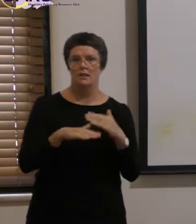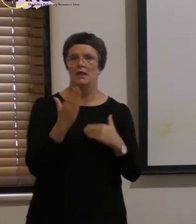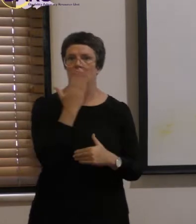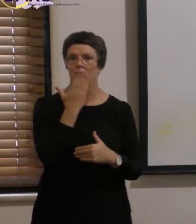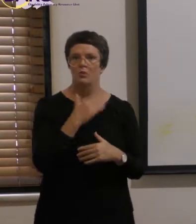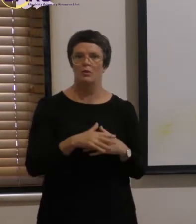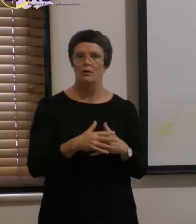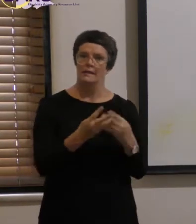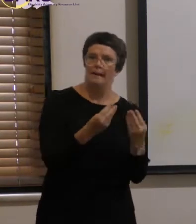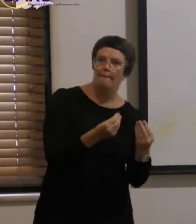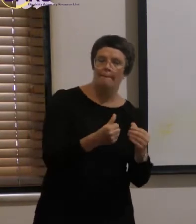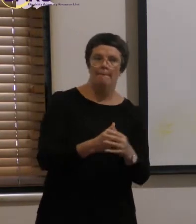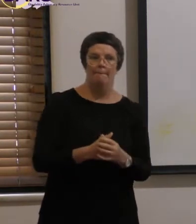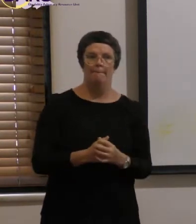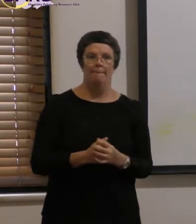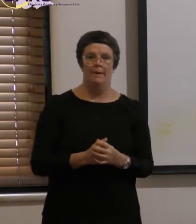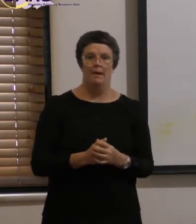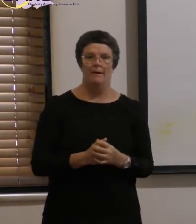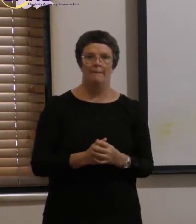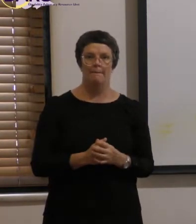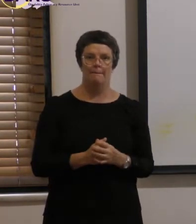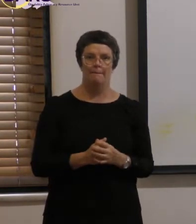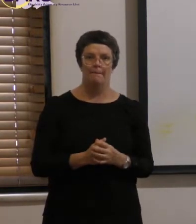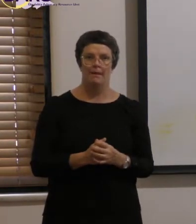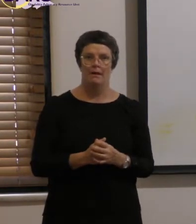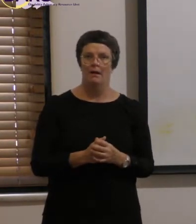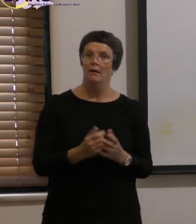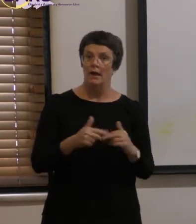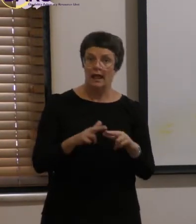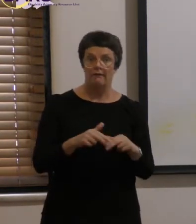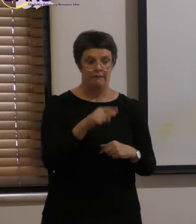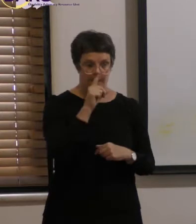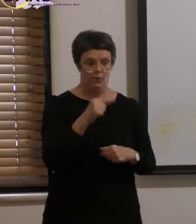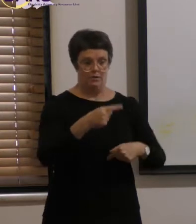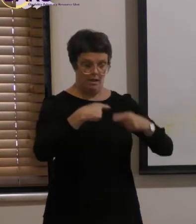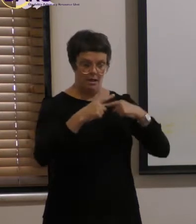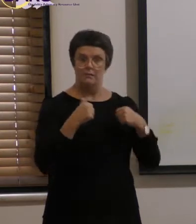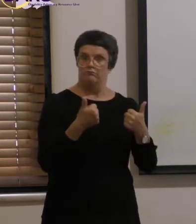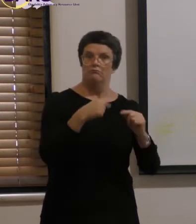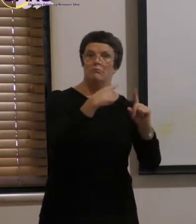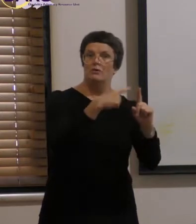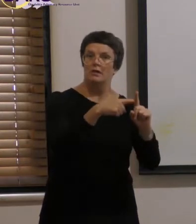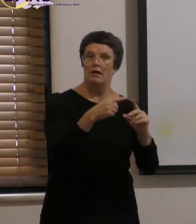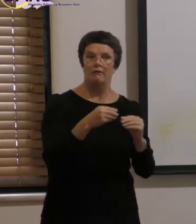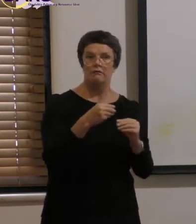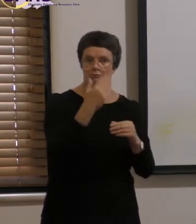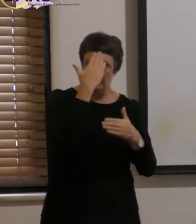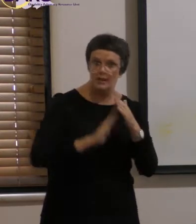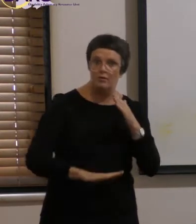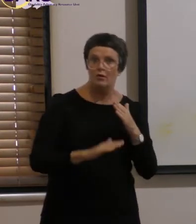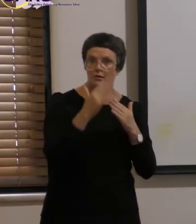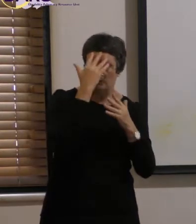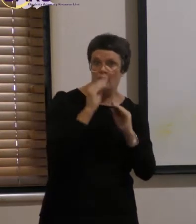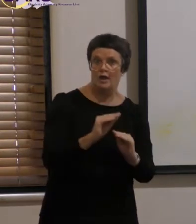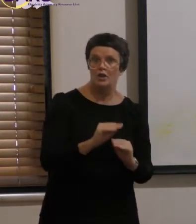and we think that's great, or that, we hear and we applaud, when we hear kids having really positive educational experiences